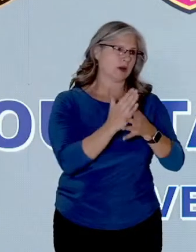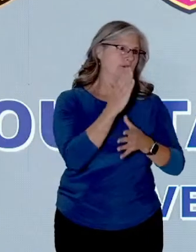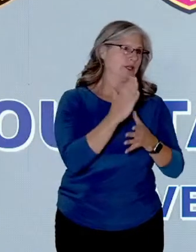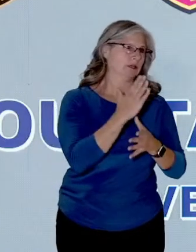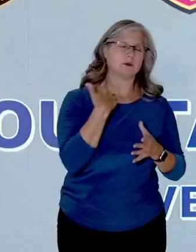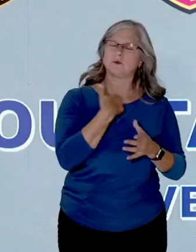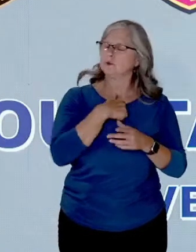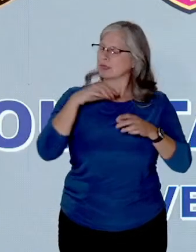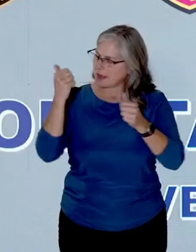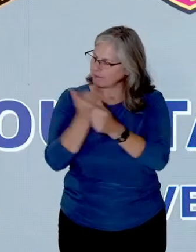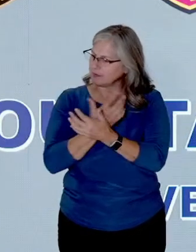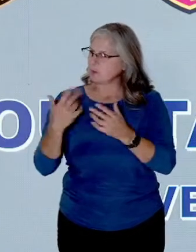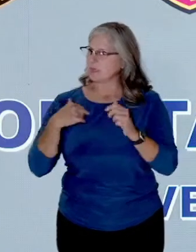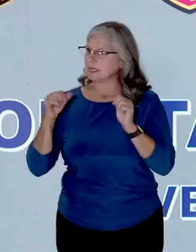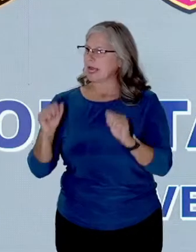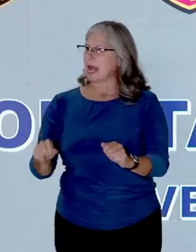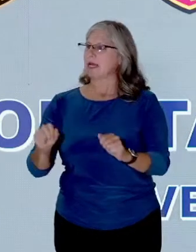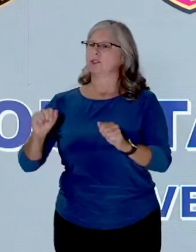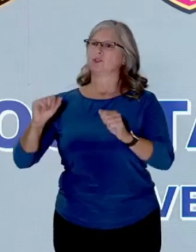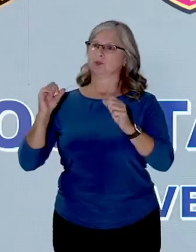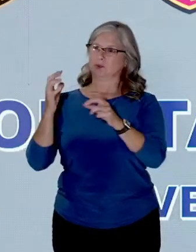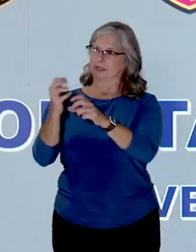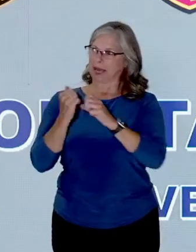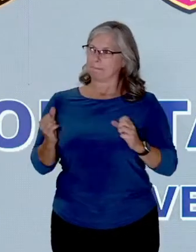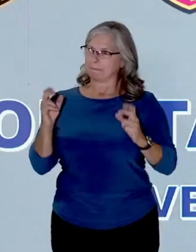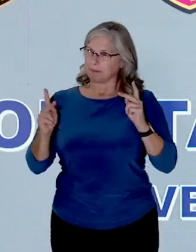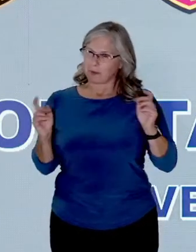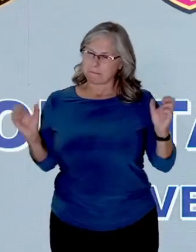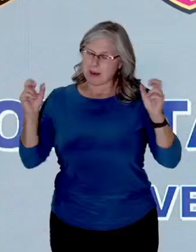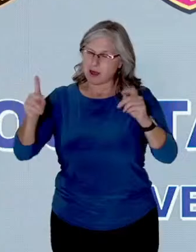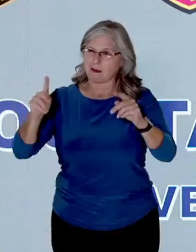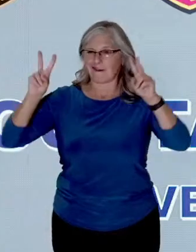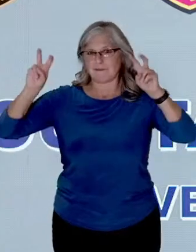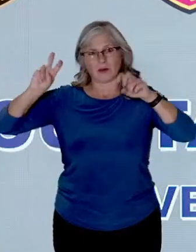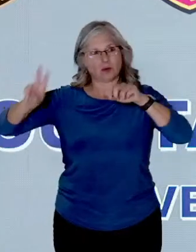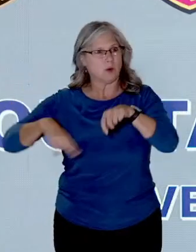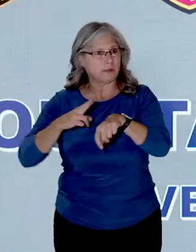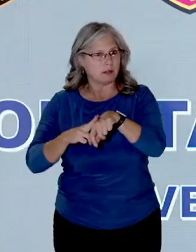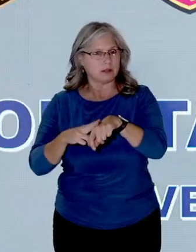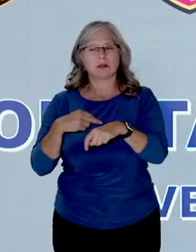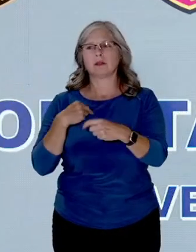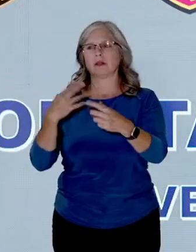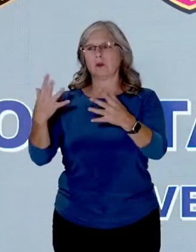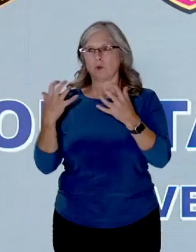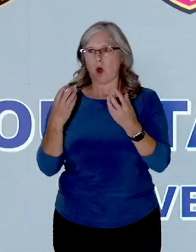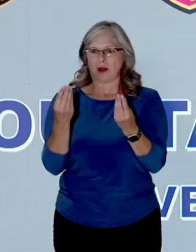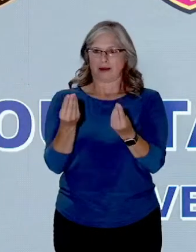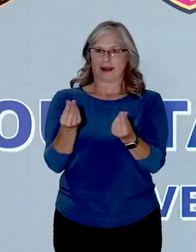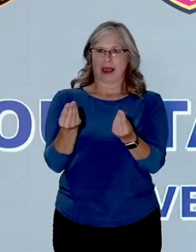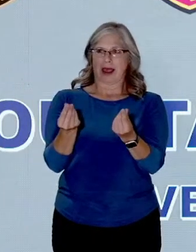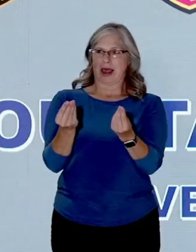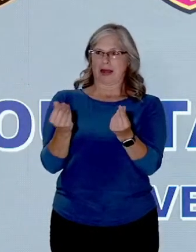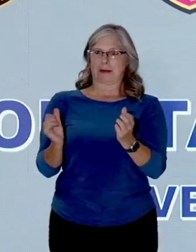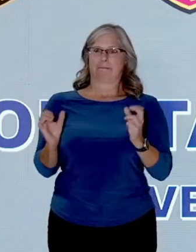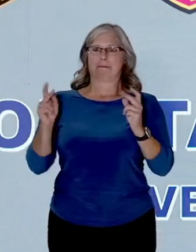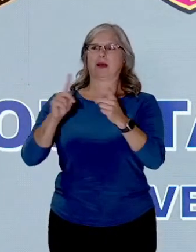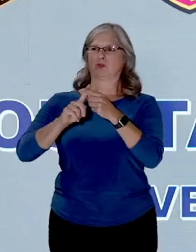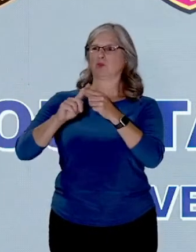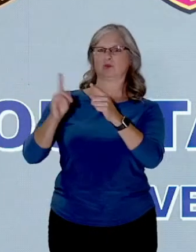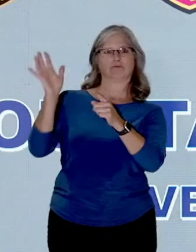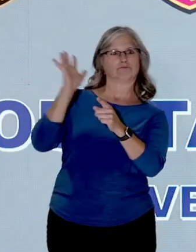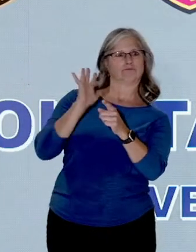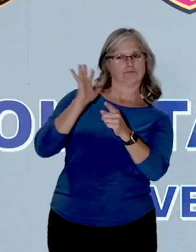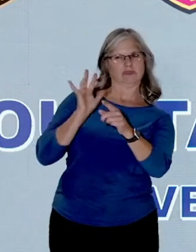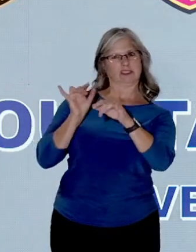are doing everything that we can to get people back to a sense of normalcy. We want to put the land back to the way it was. We